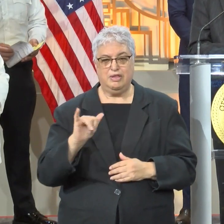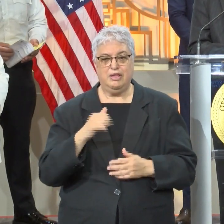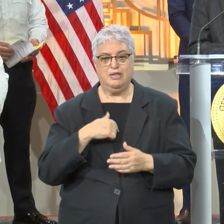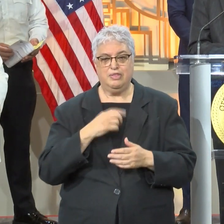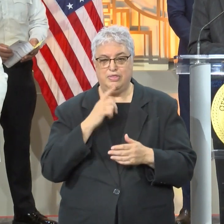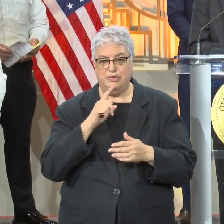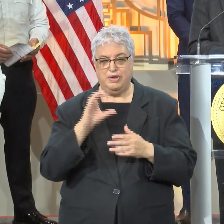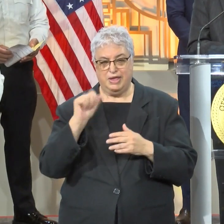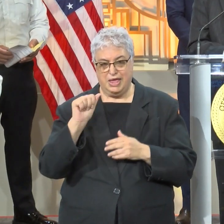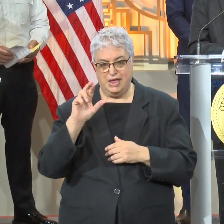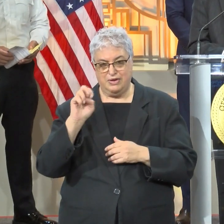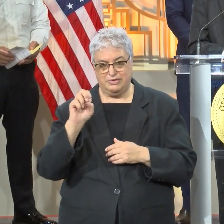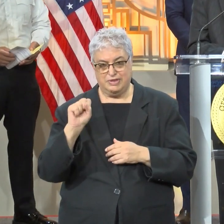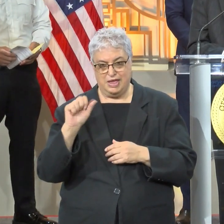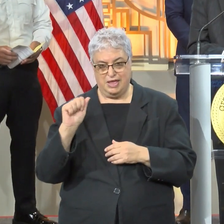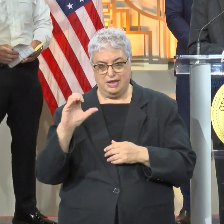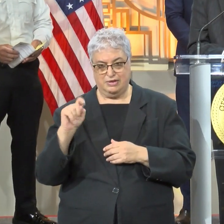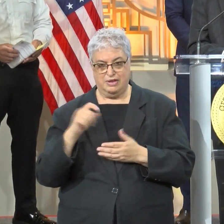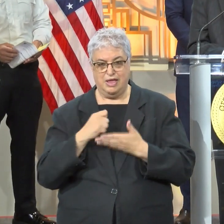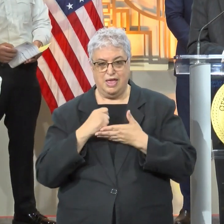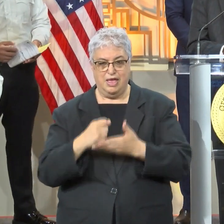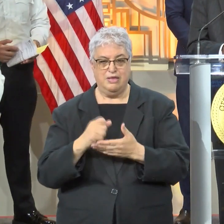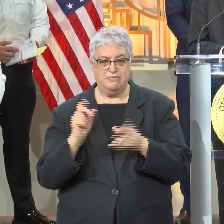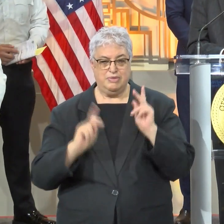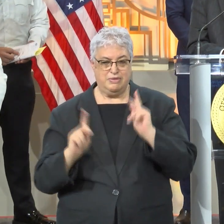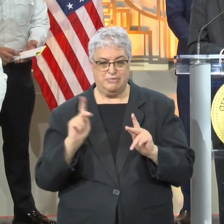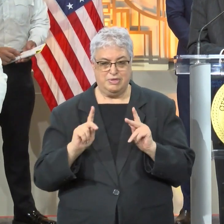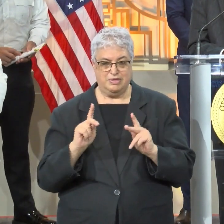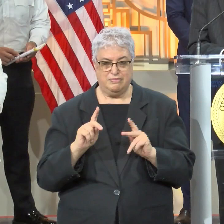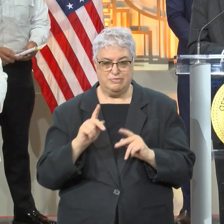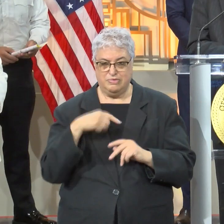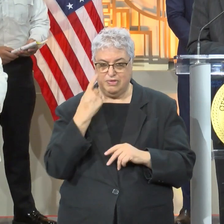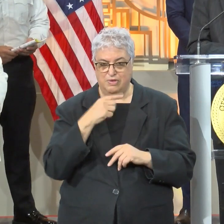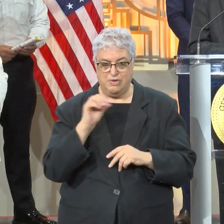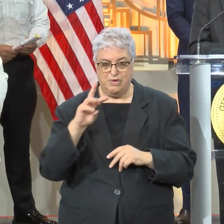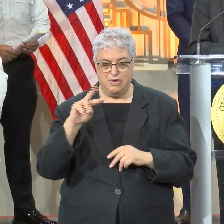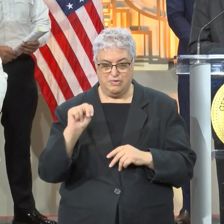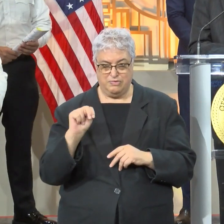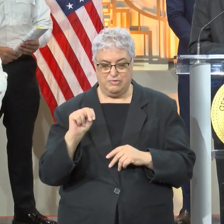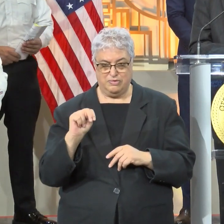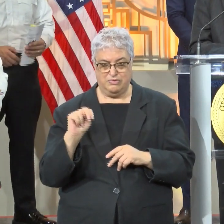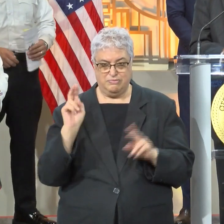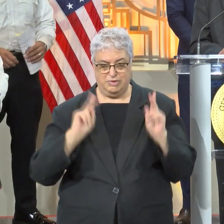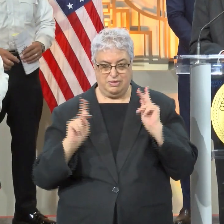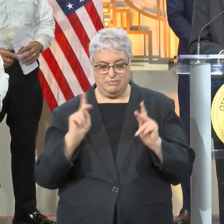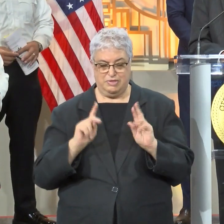the CARES Act for us to help the renters and the persons who own property as well.